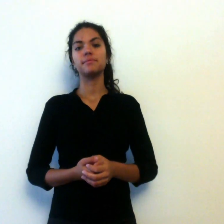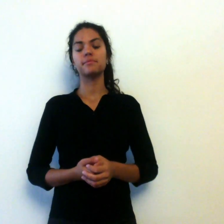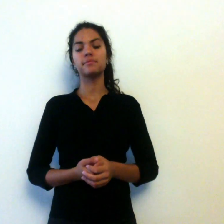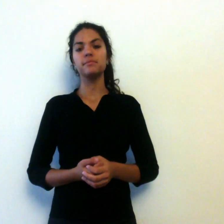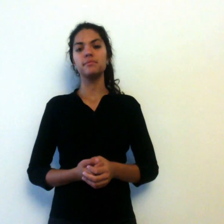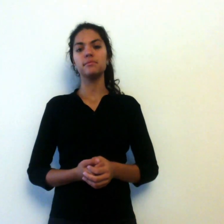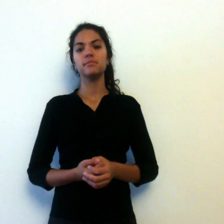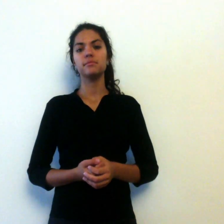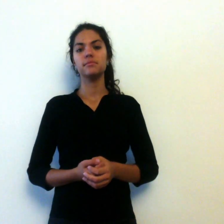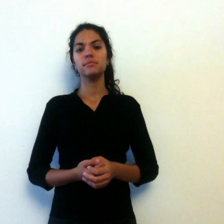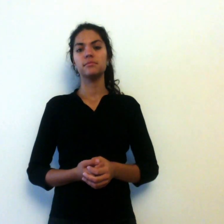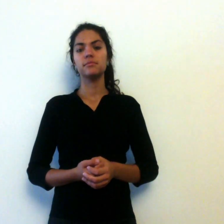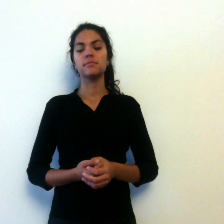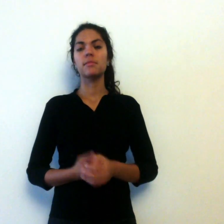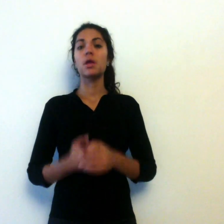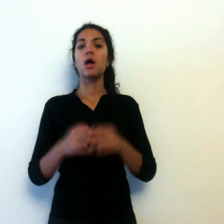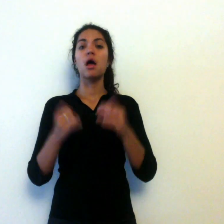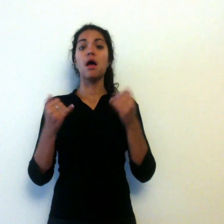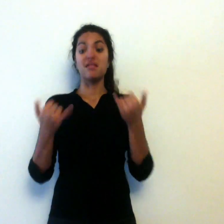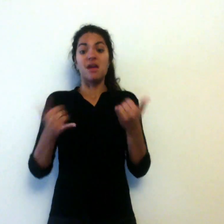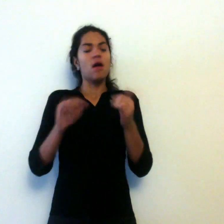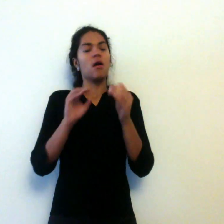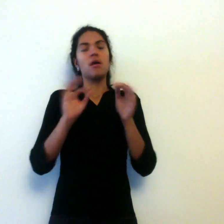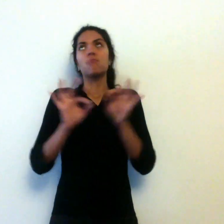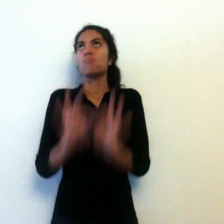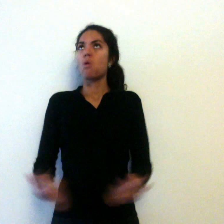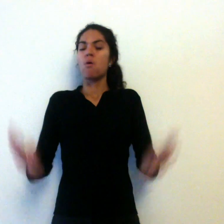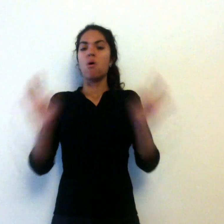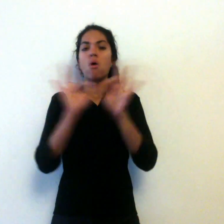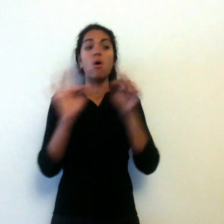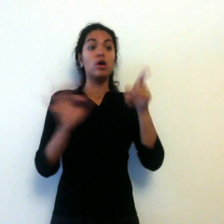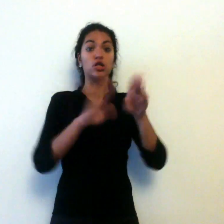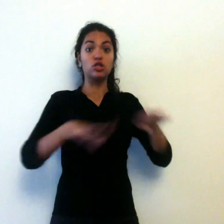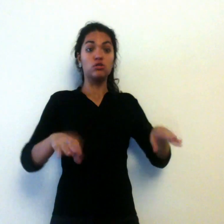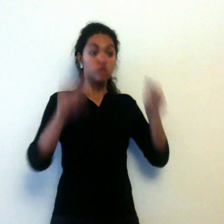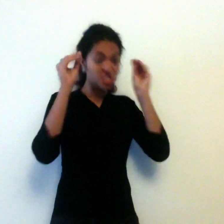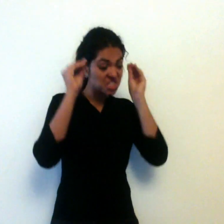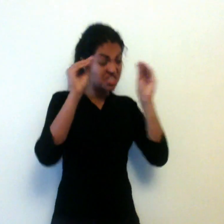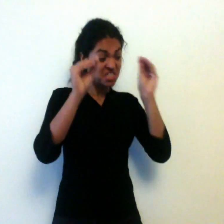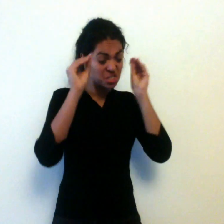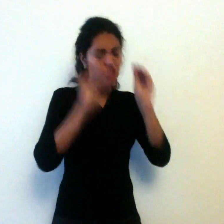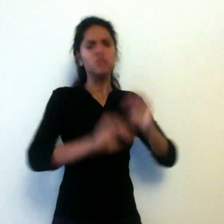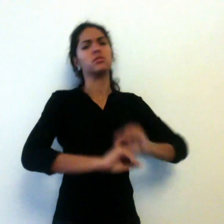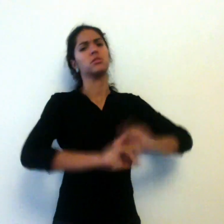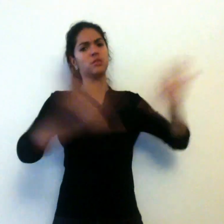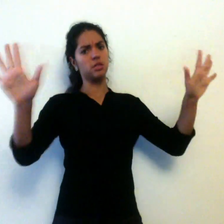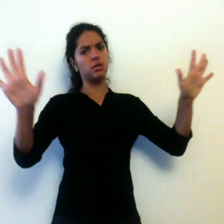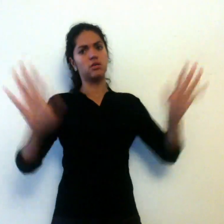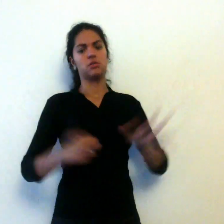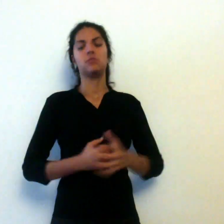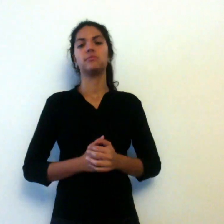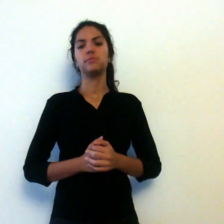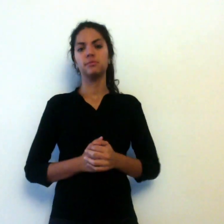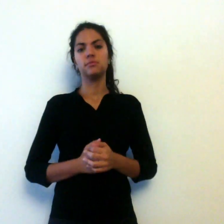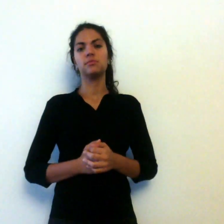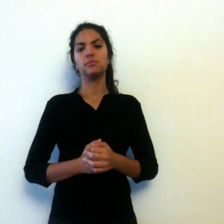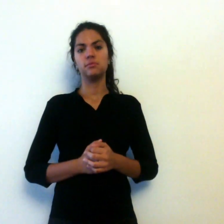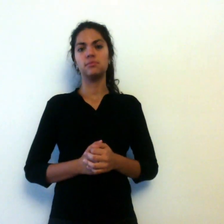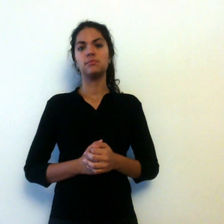they understand. As I look at this home, I'm not sure with what specificity these issues were addressed. There was a